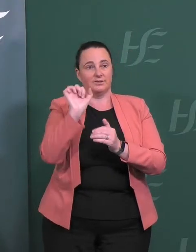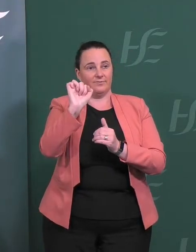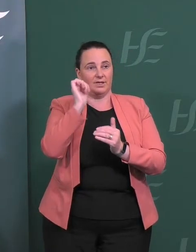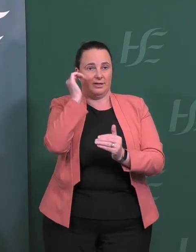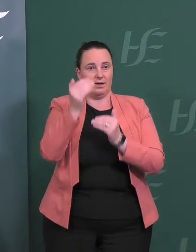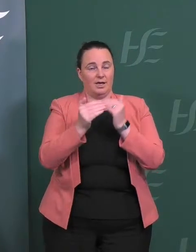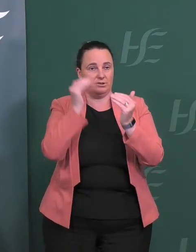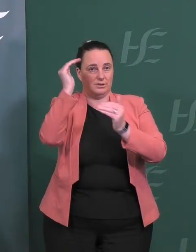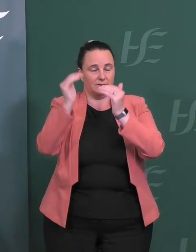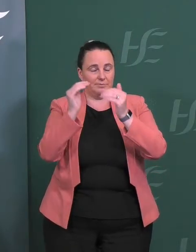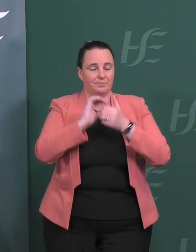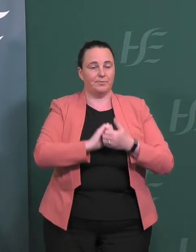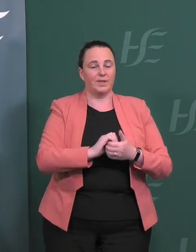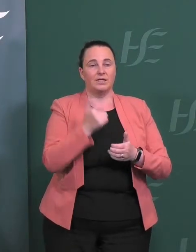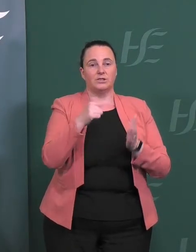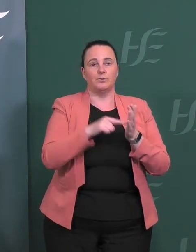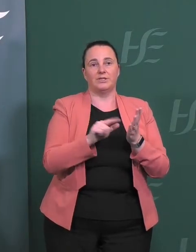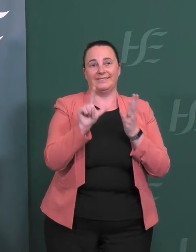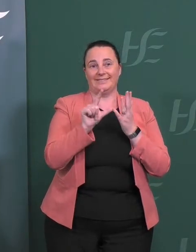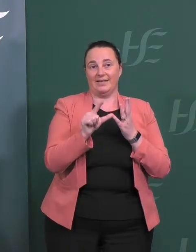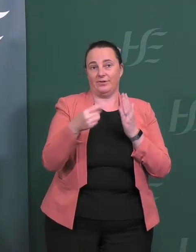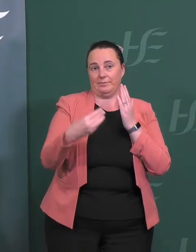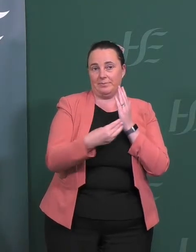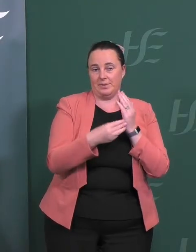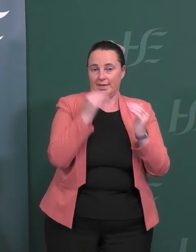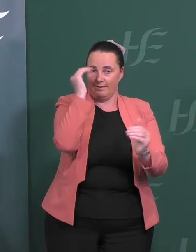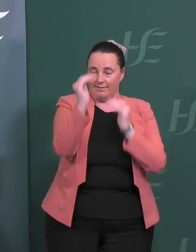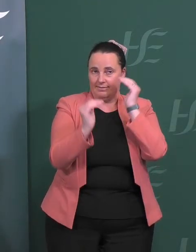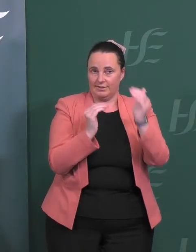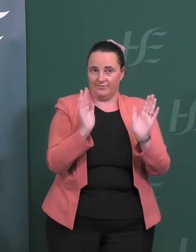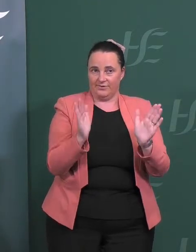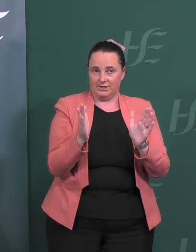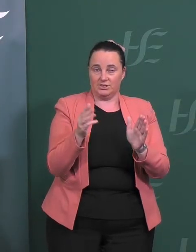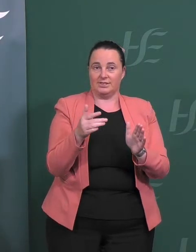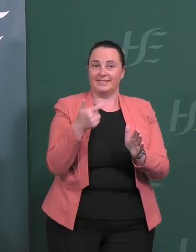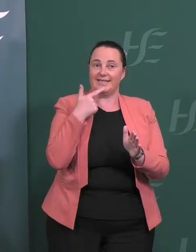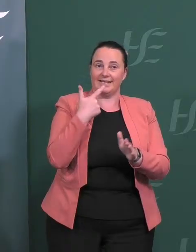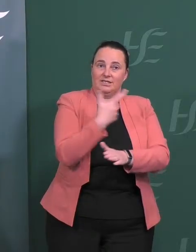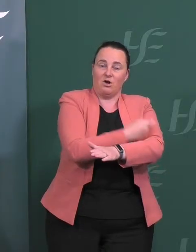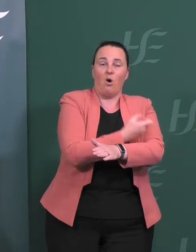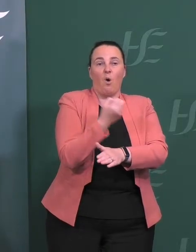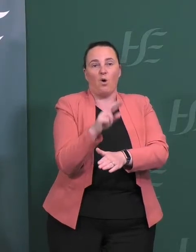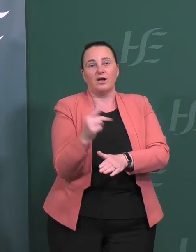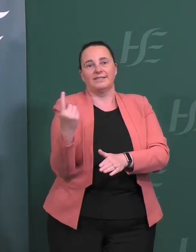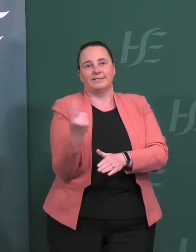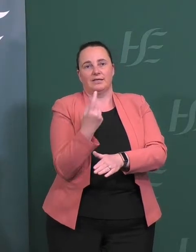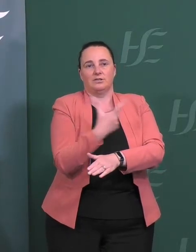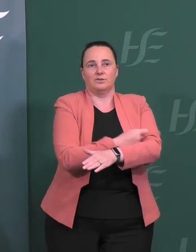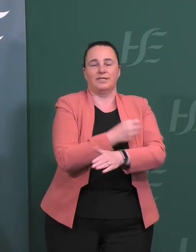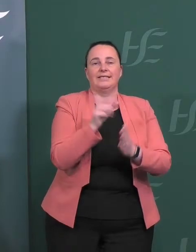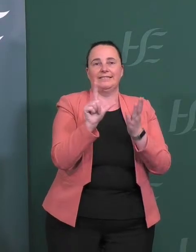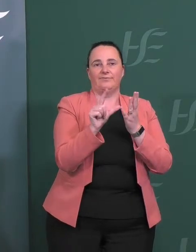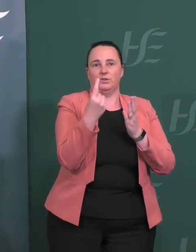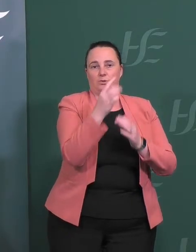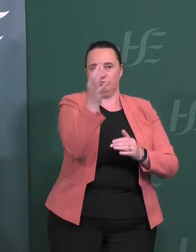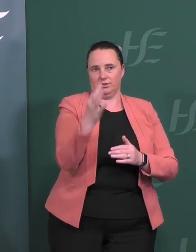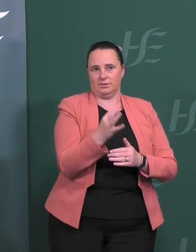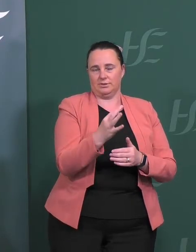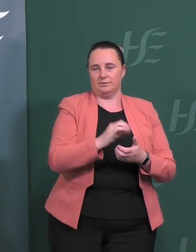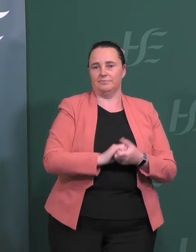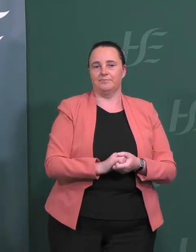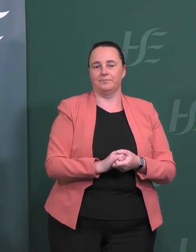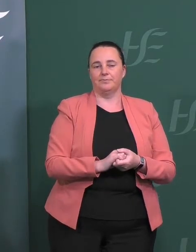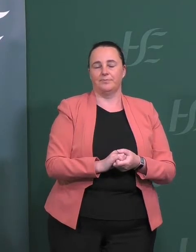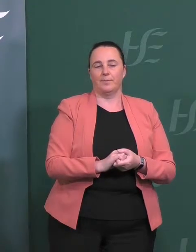population. Over 2.7 million of adults have received their second dose or their single dose, 71%.